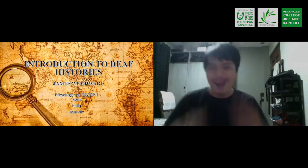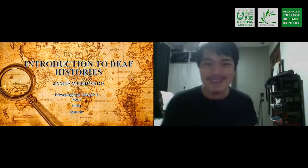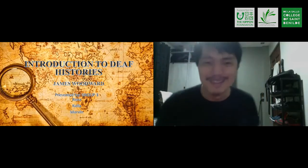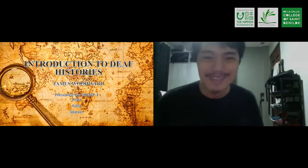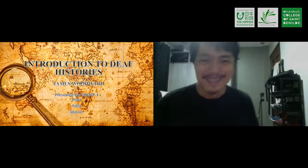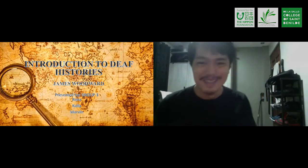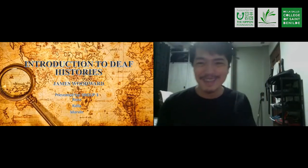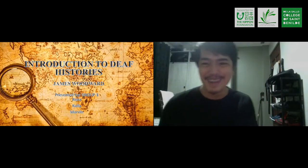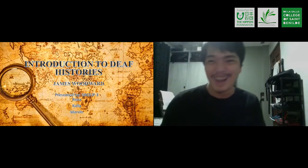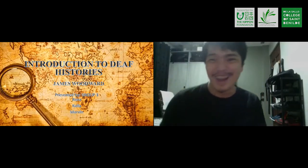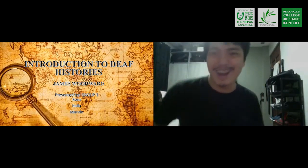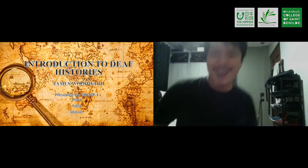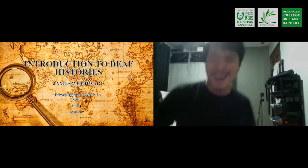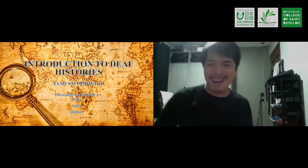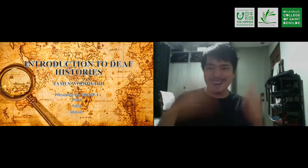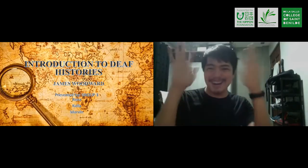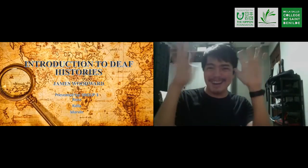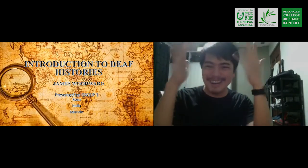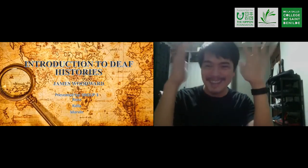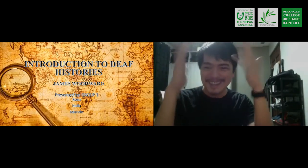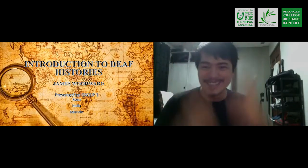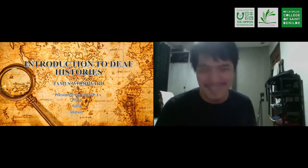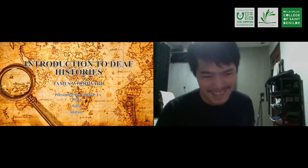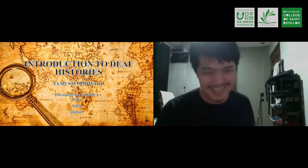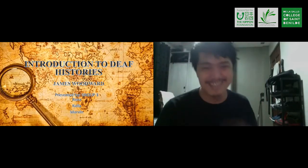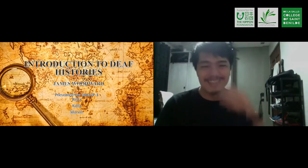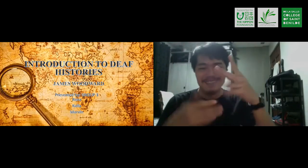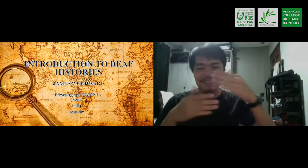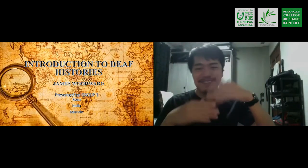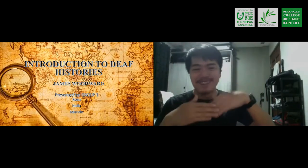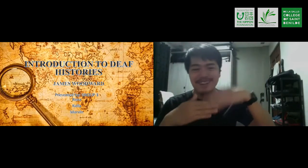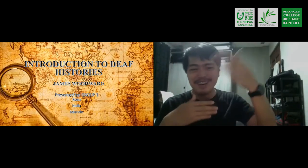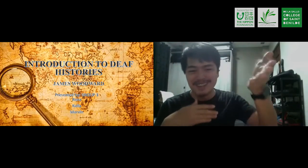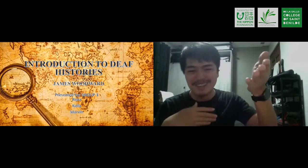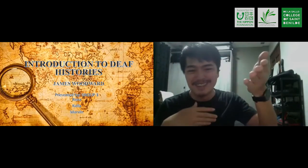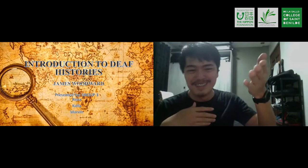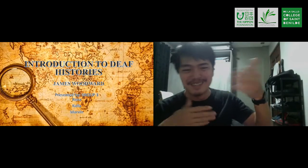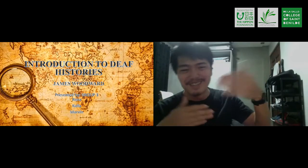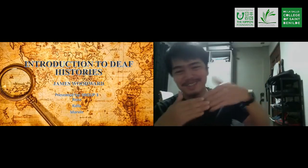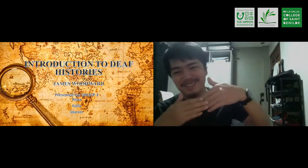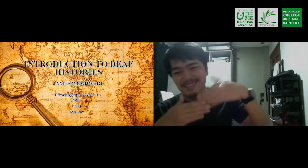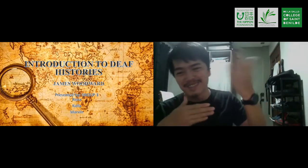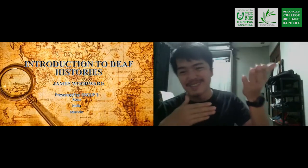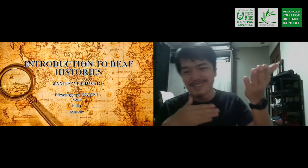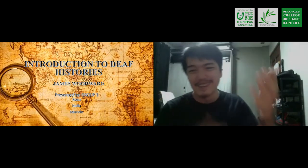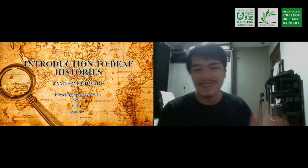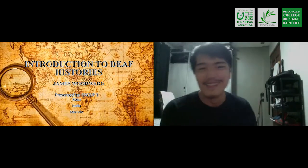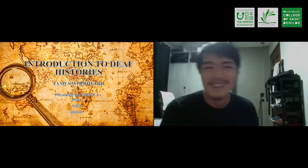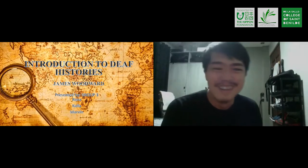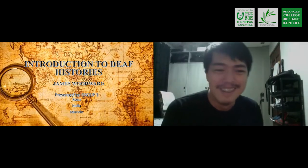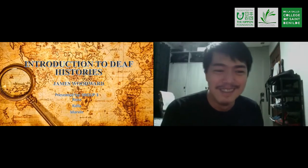we're happy that he's here and he's healthy. Yay, yay Marvin. Next,